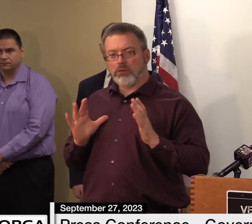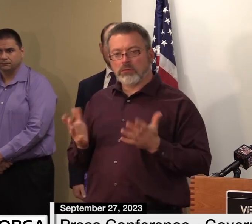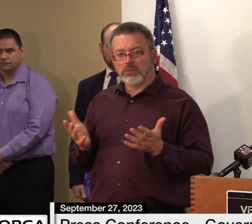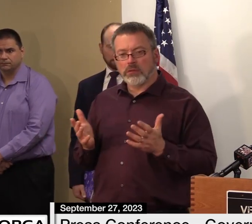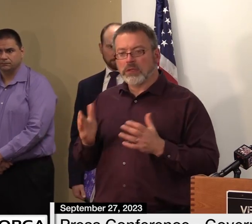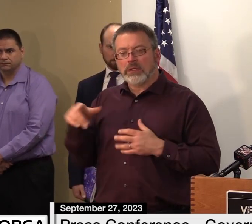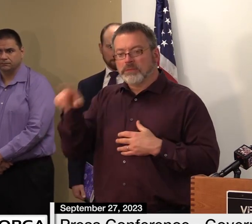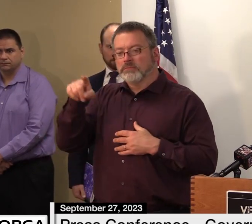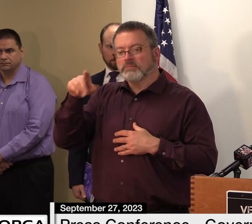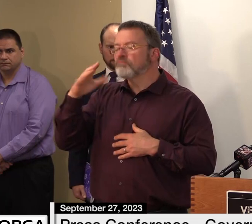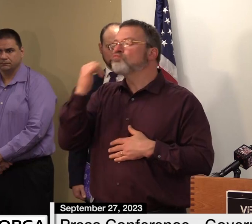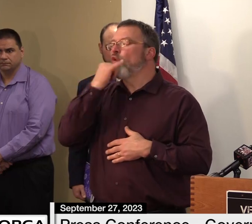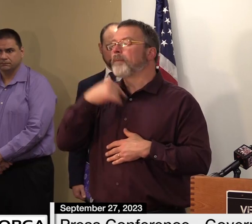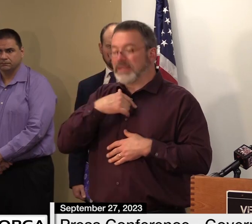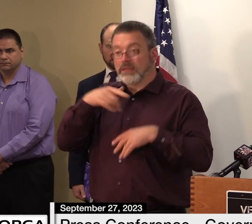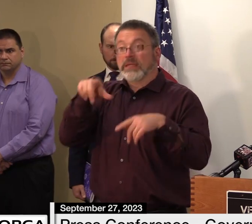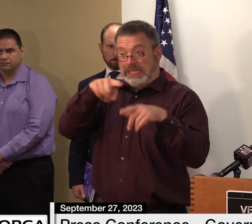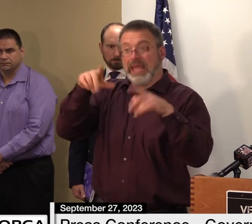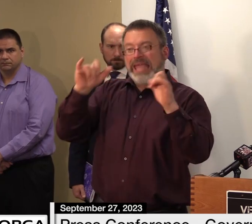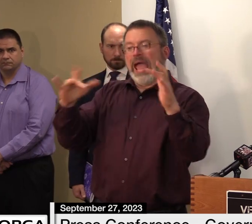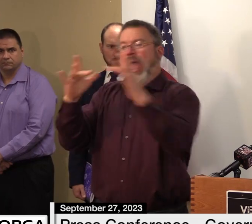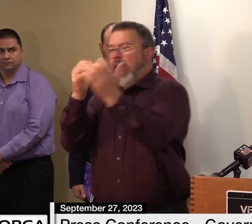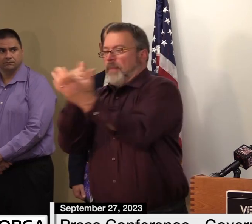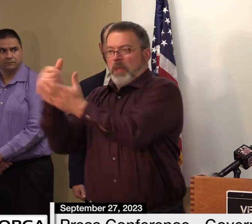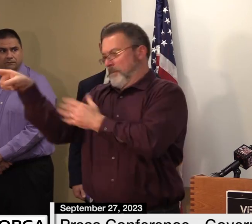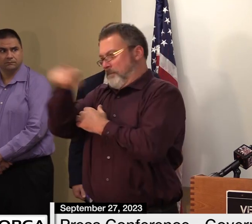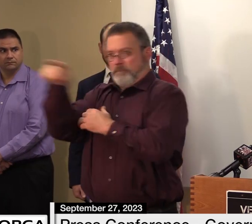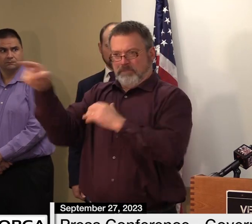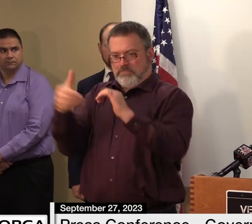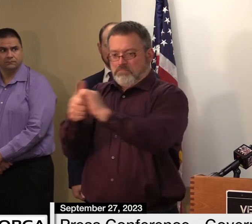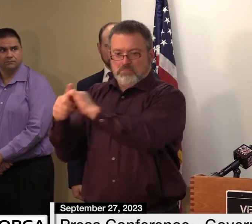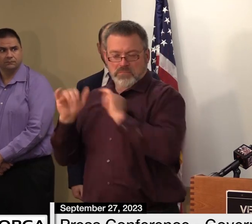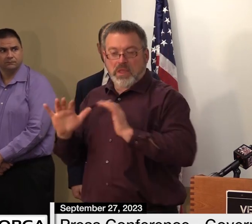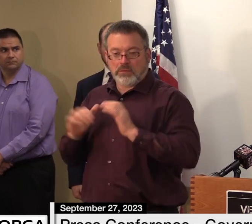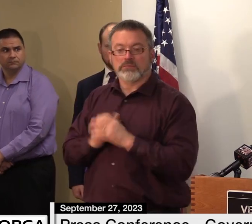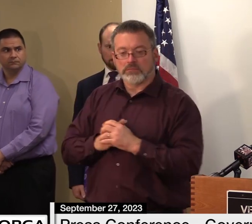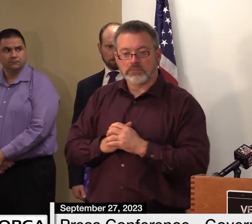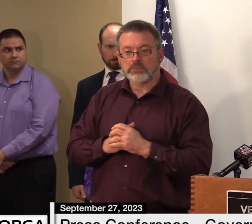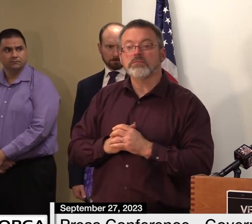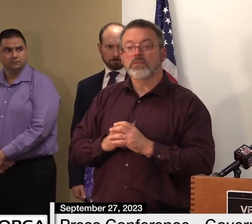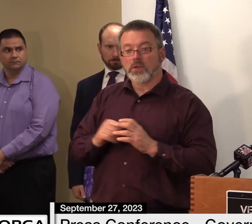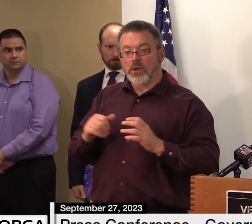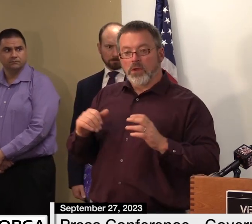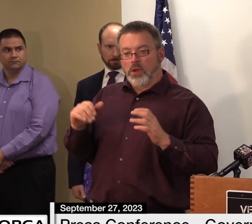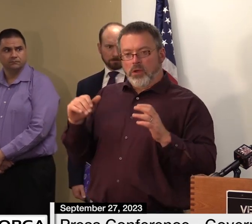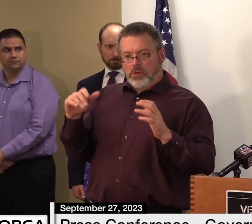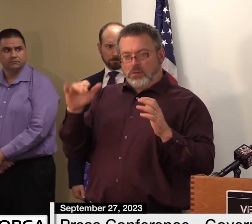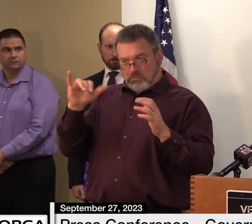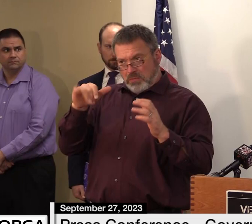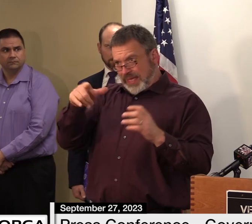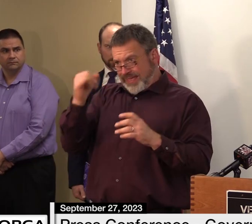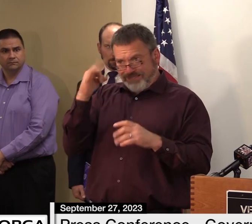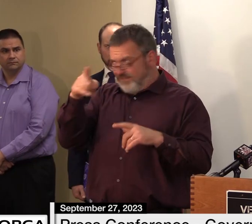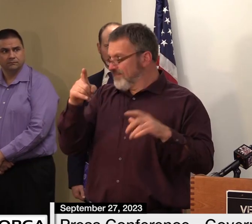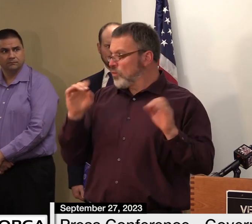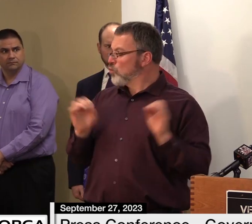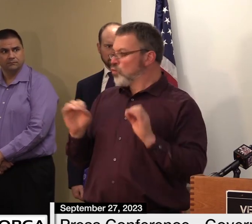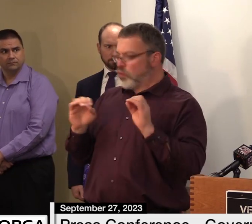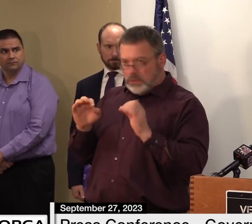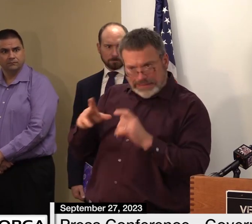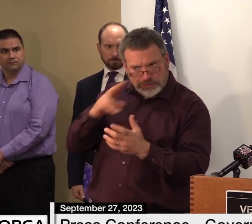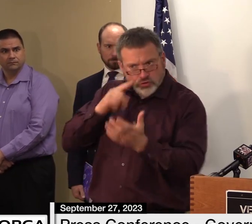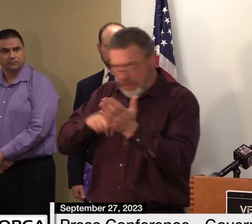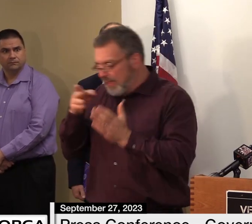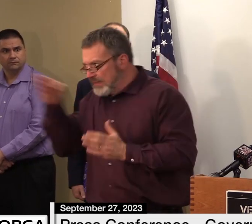this with all in-state resources, that's great. But if we see that we're overwhelmed and don't have